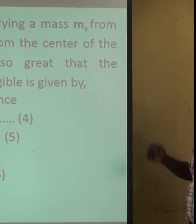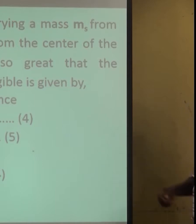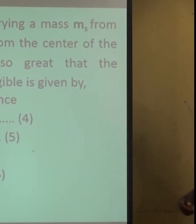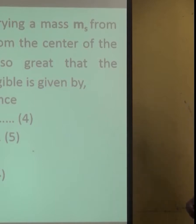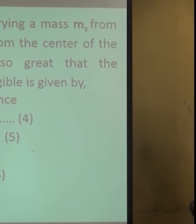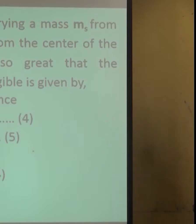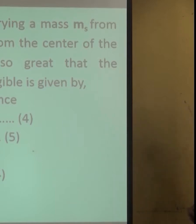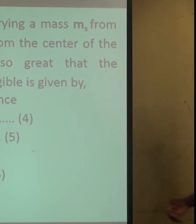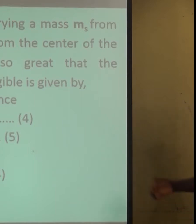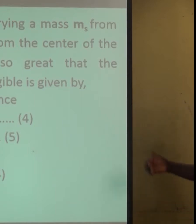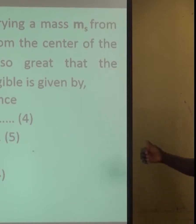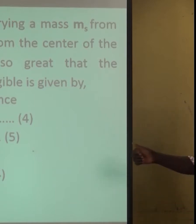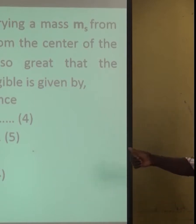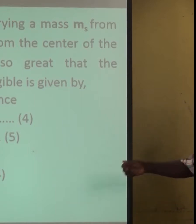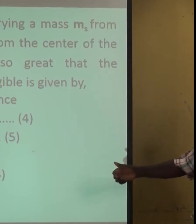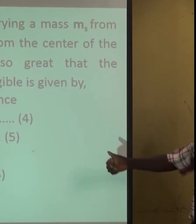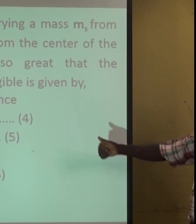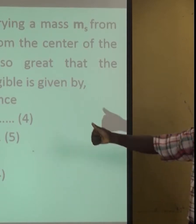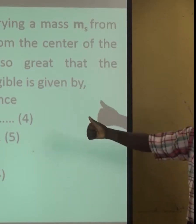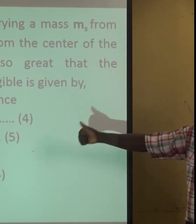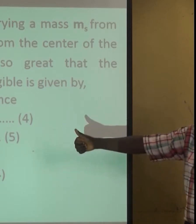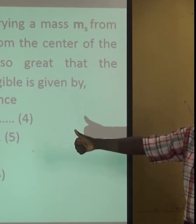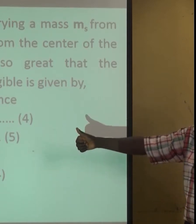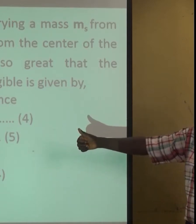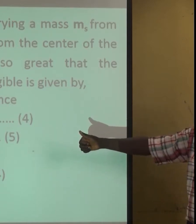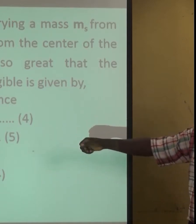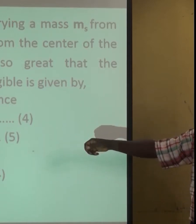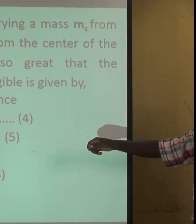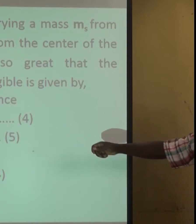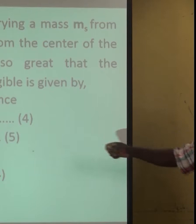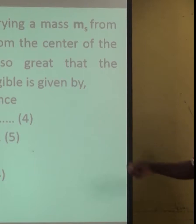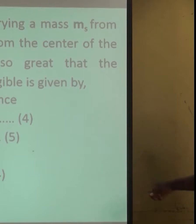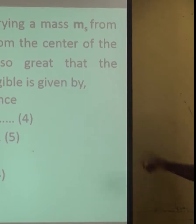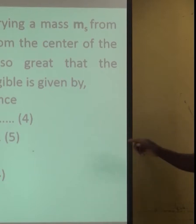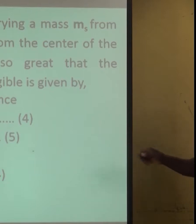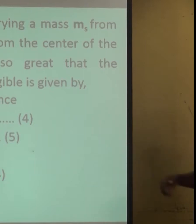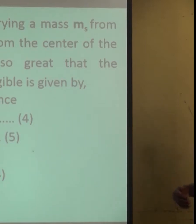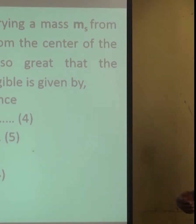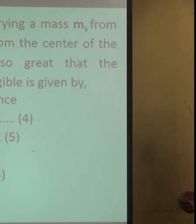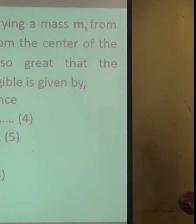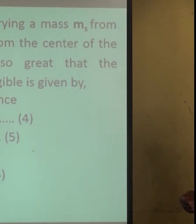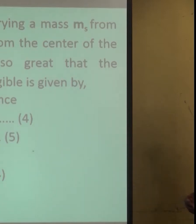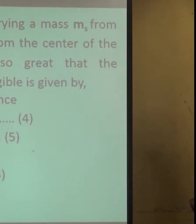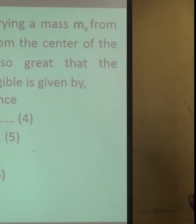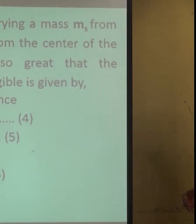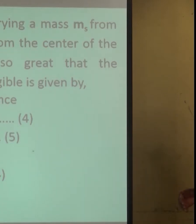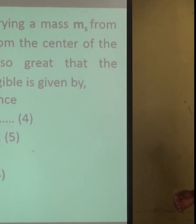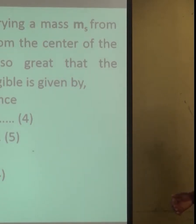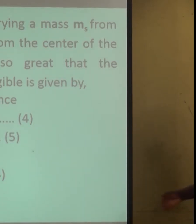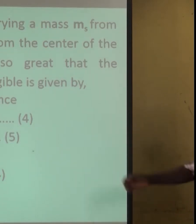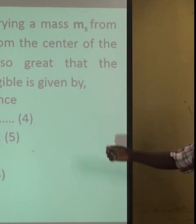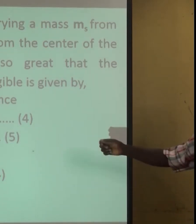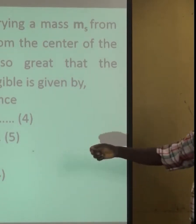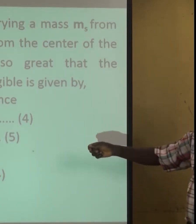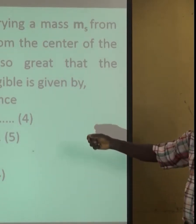times distance. Mathematically, we have W for work done is equals to capital F, which is our